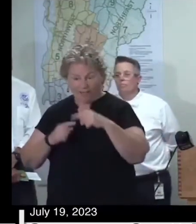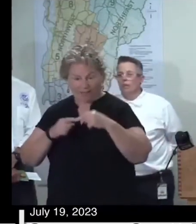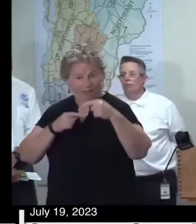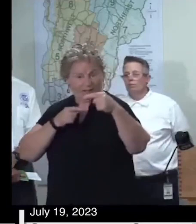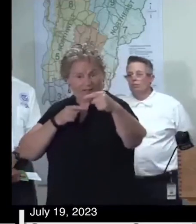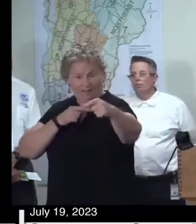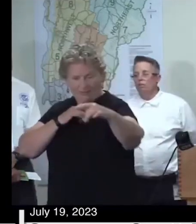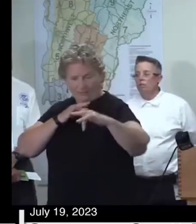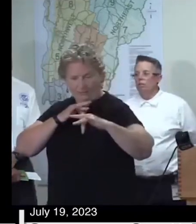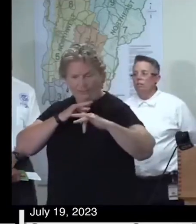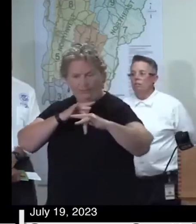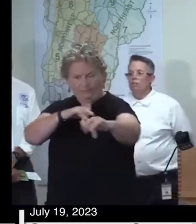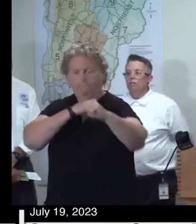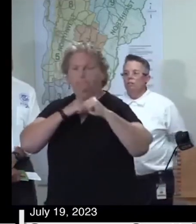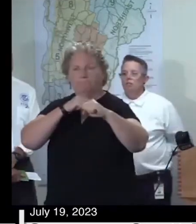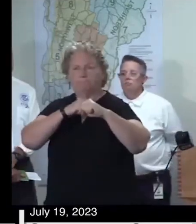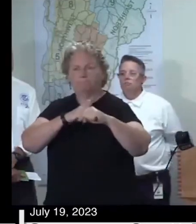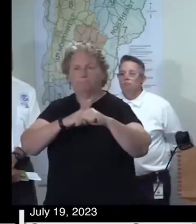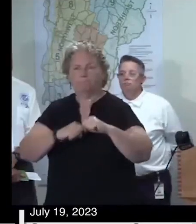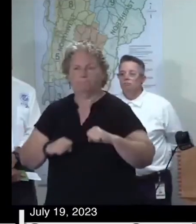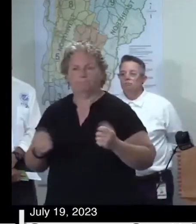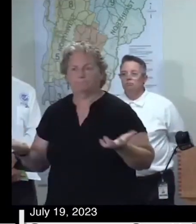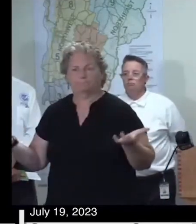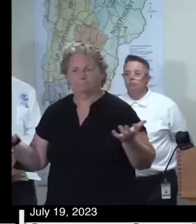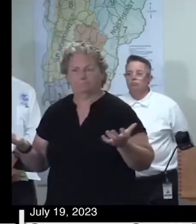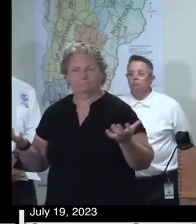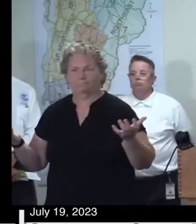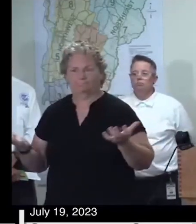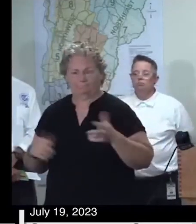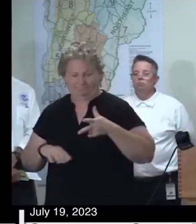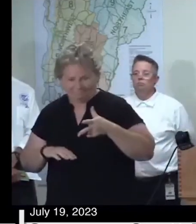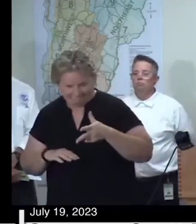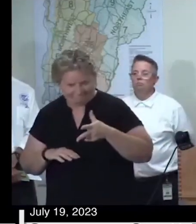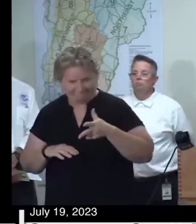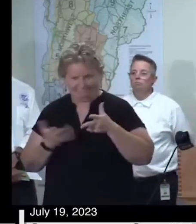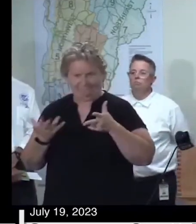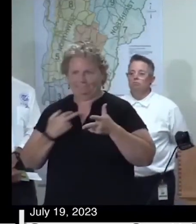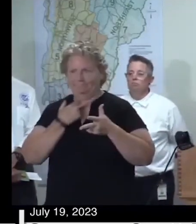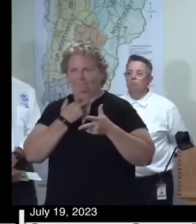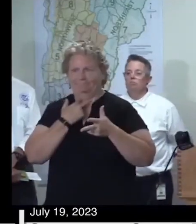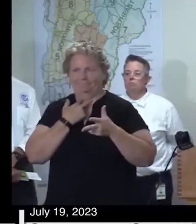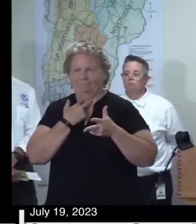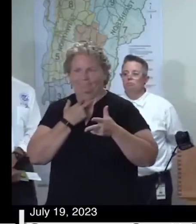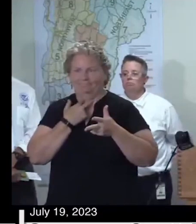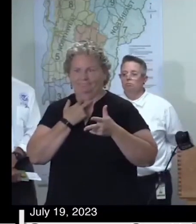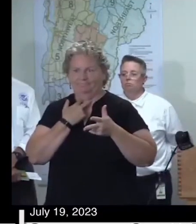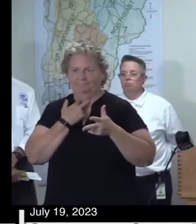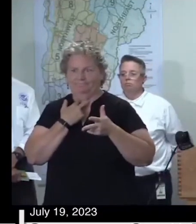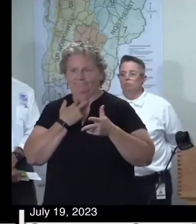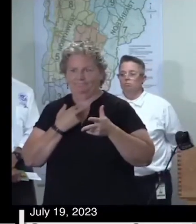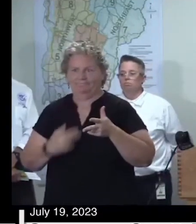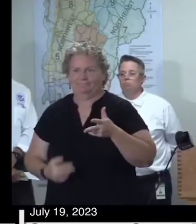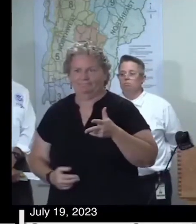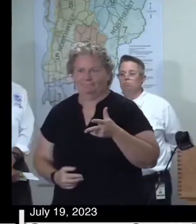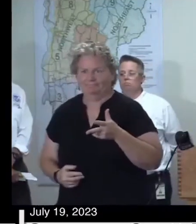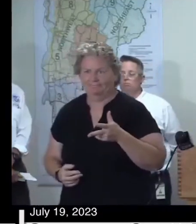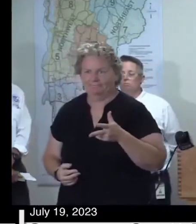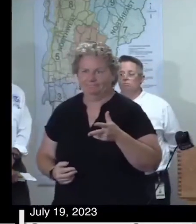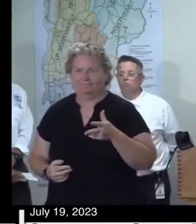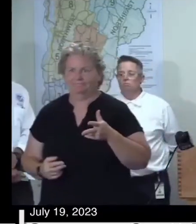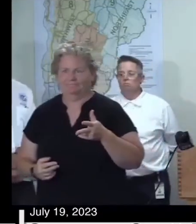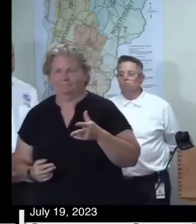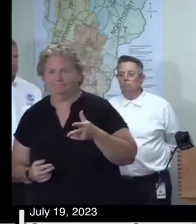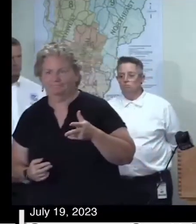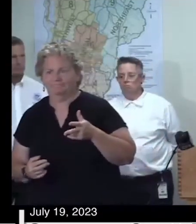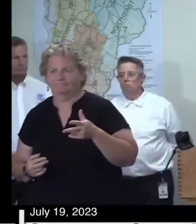missing. So I would venture to say there are hundreds of miles of town and municipal roads